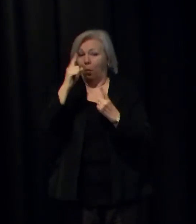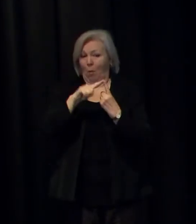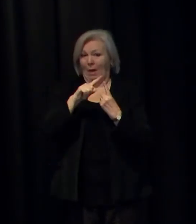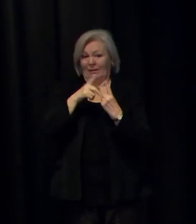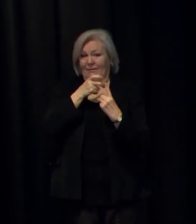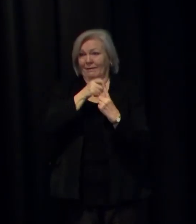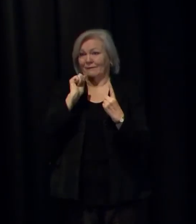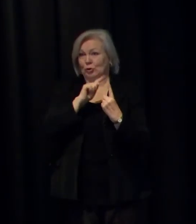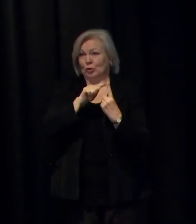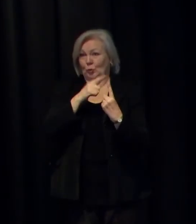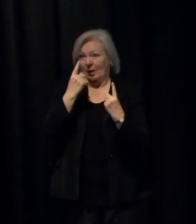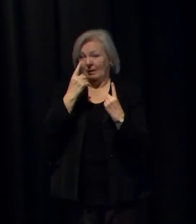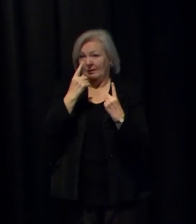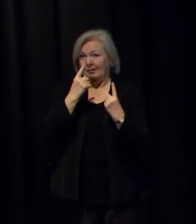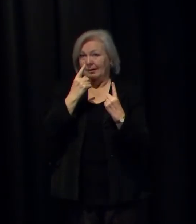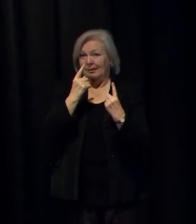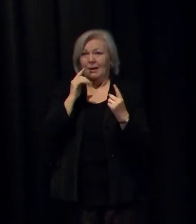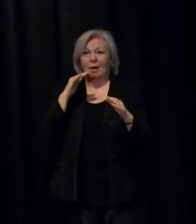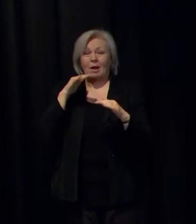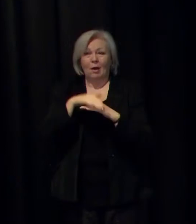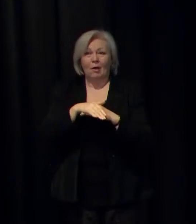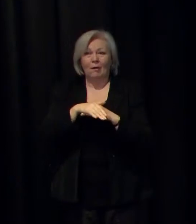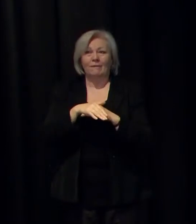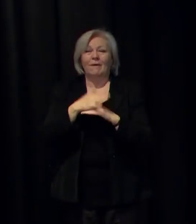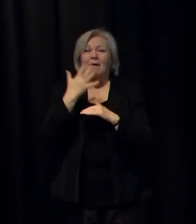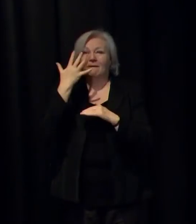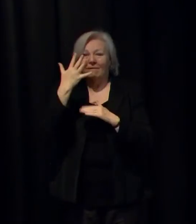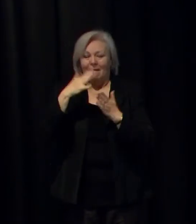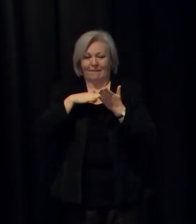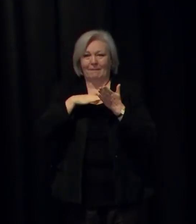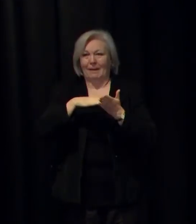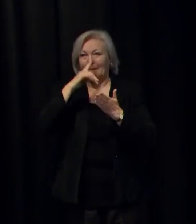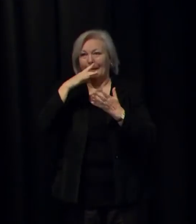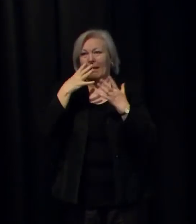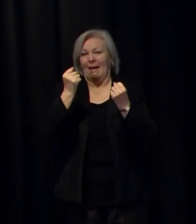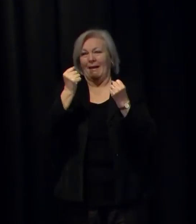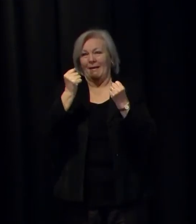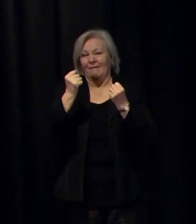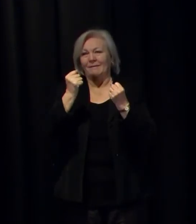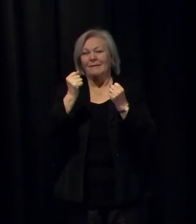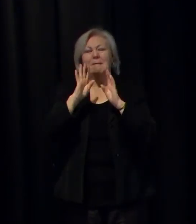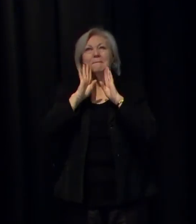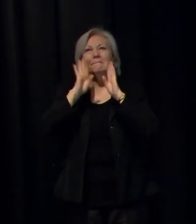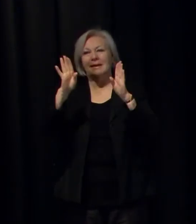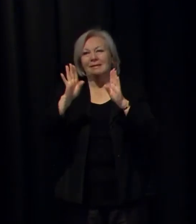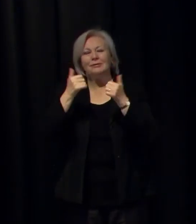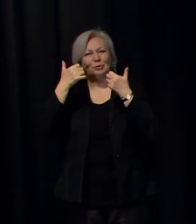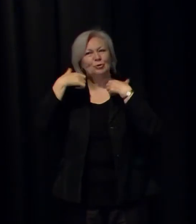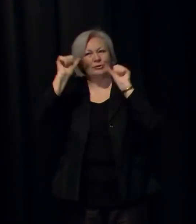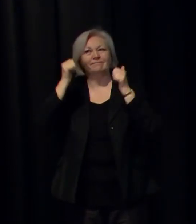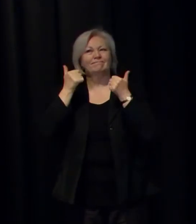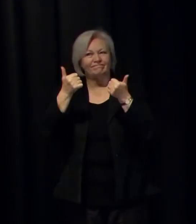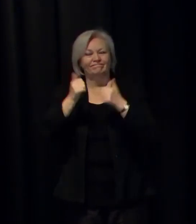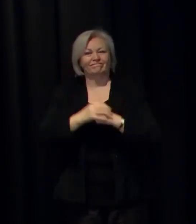of the vaccine to more than 5 million. That is quite an amazing